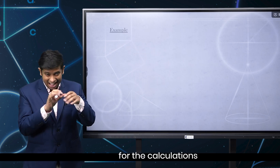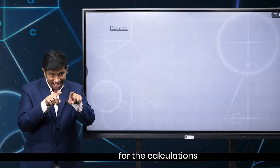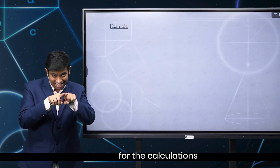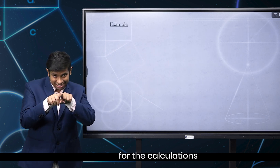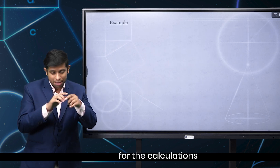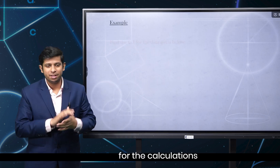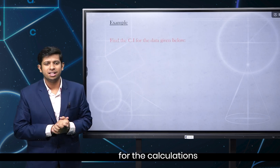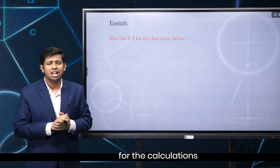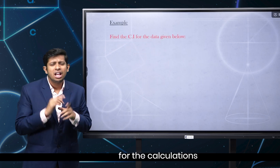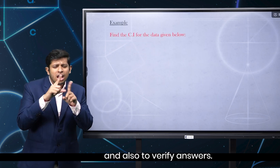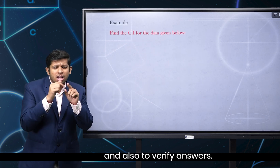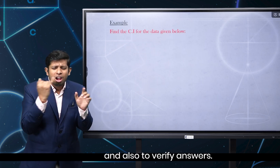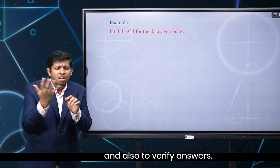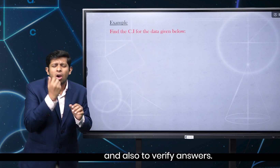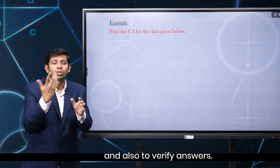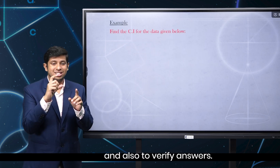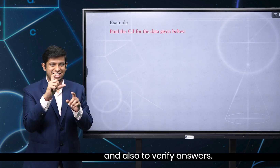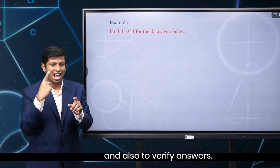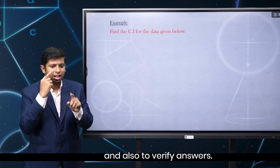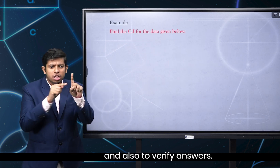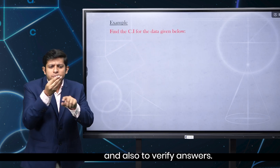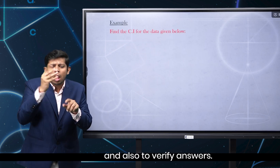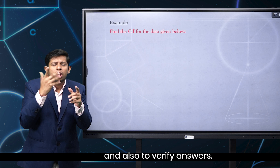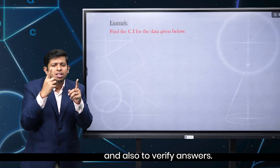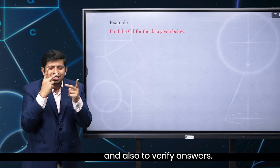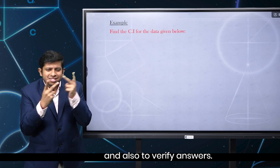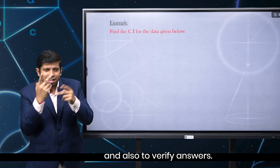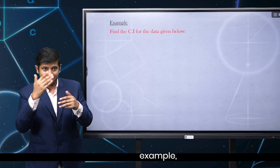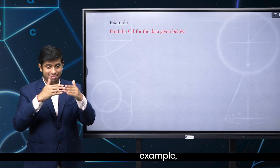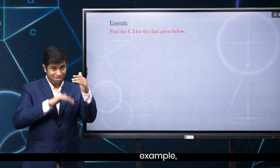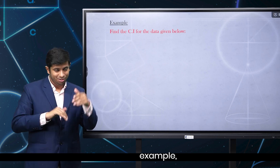Example. First one. Find the compound interest for the data given below.